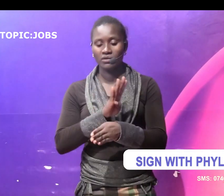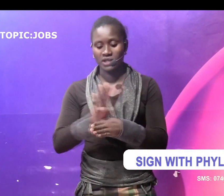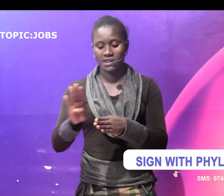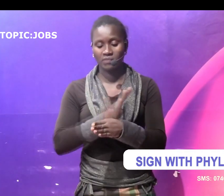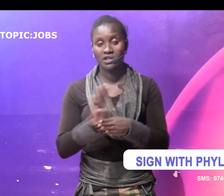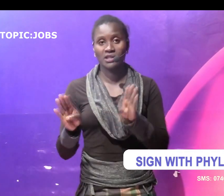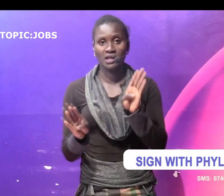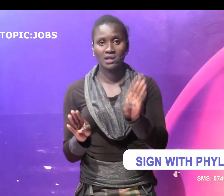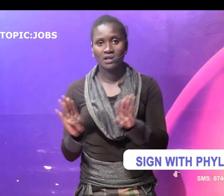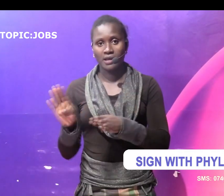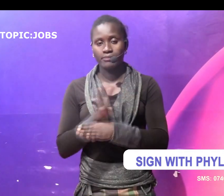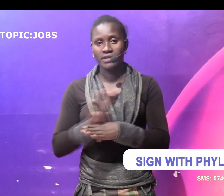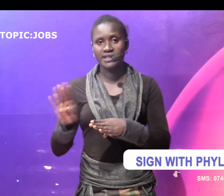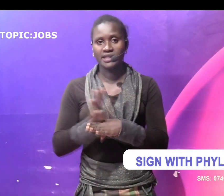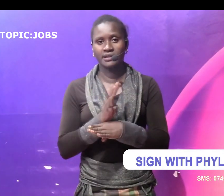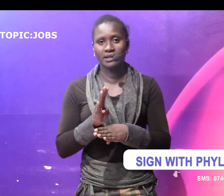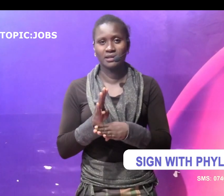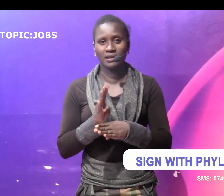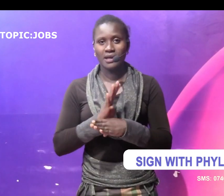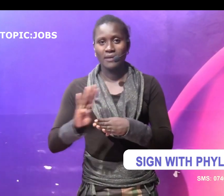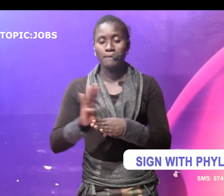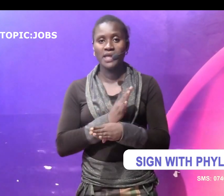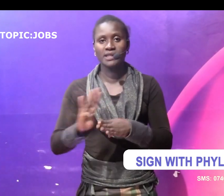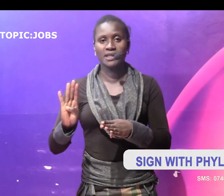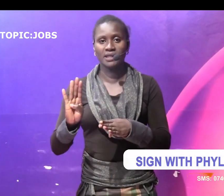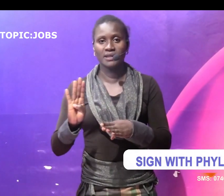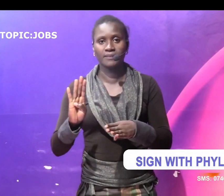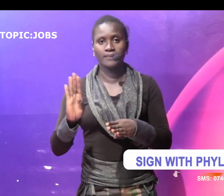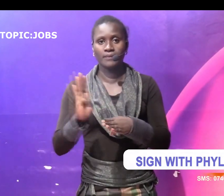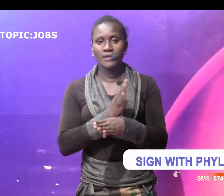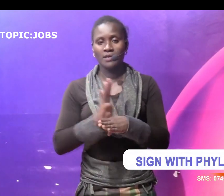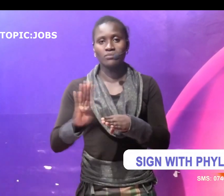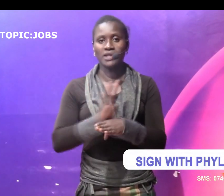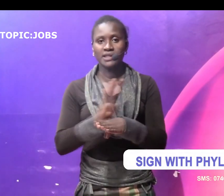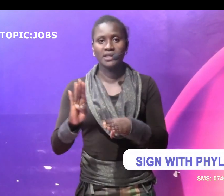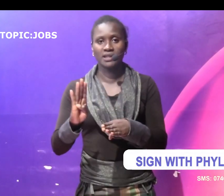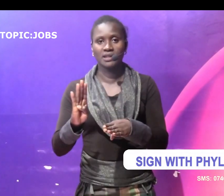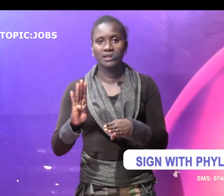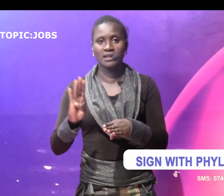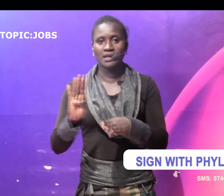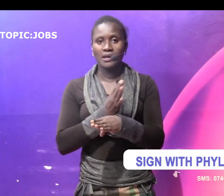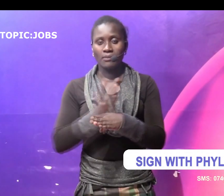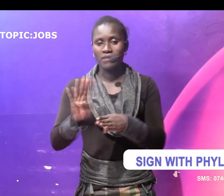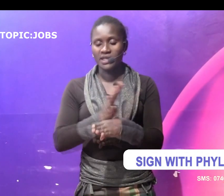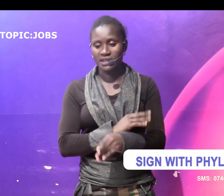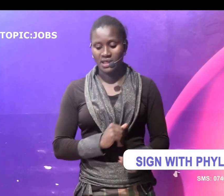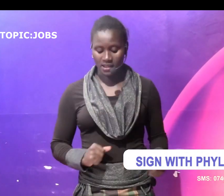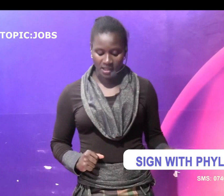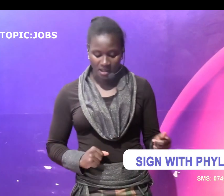tap it here. Busy. Busy. Busy. Busy. And then also